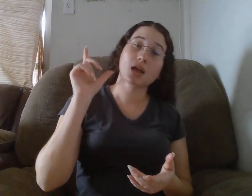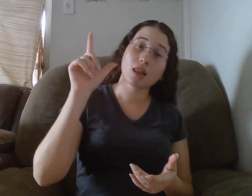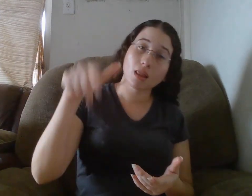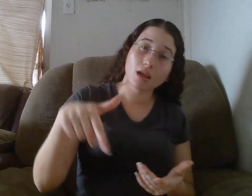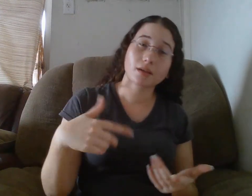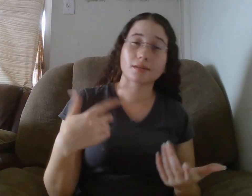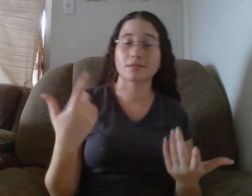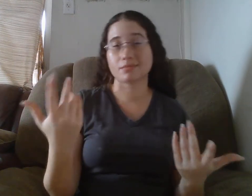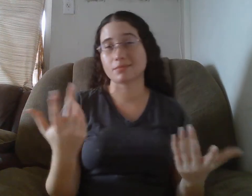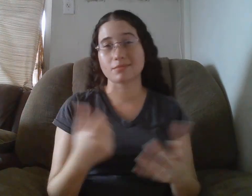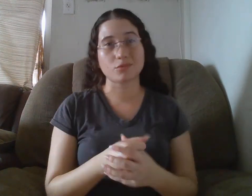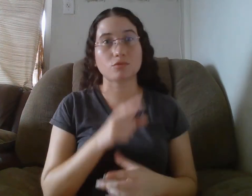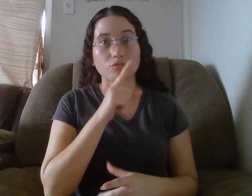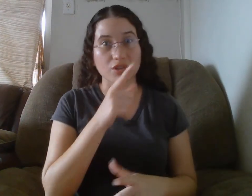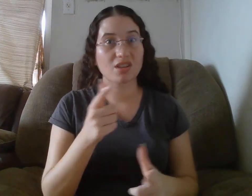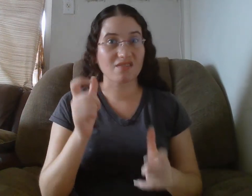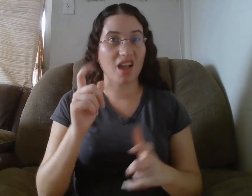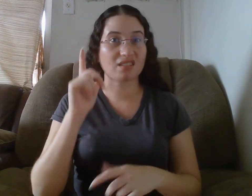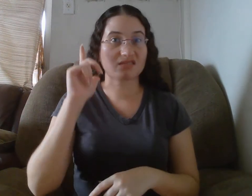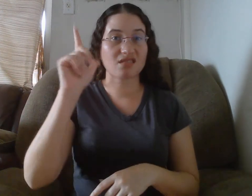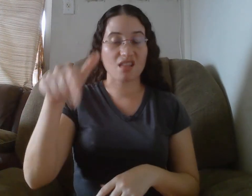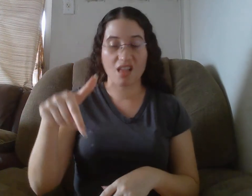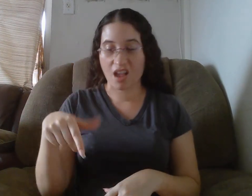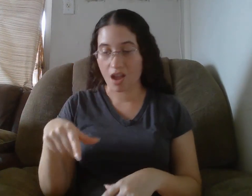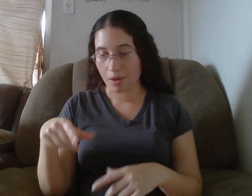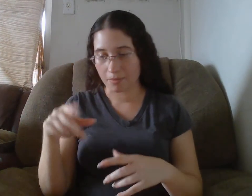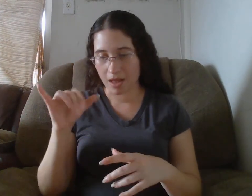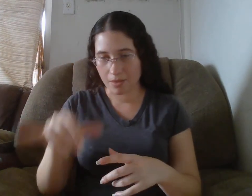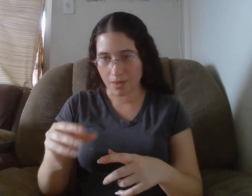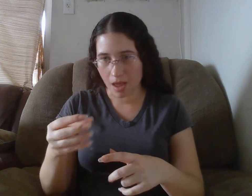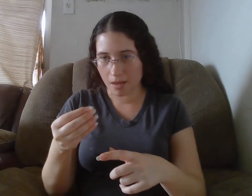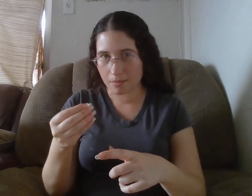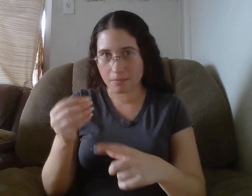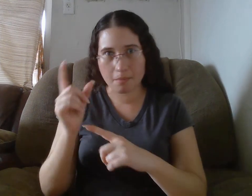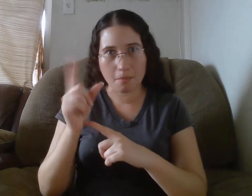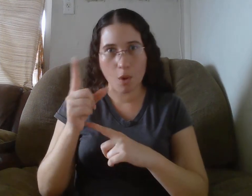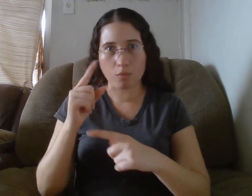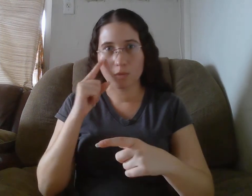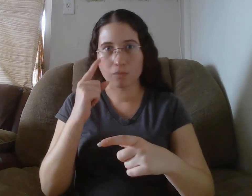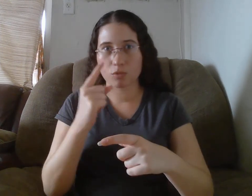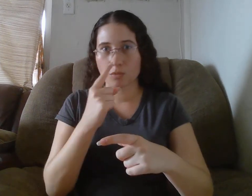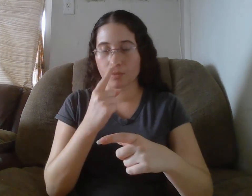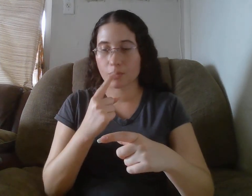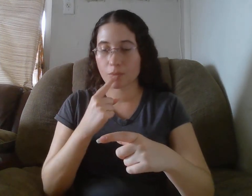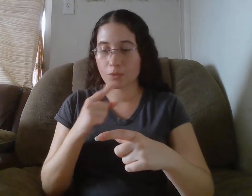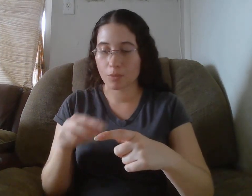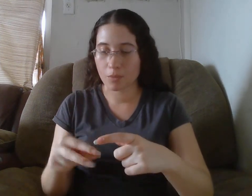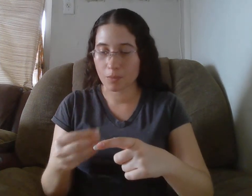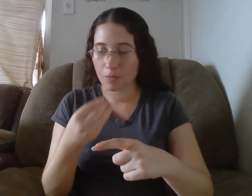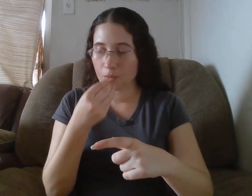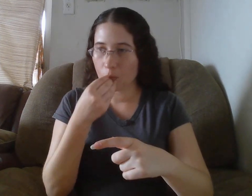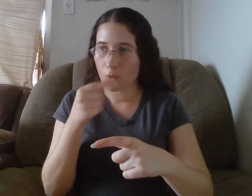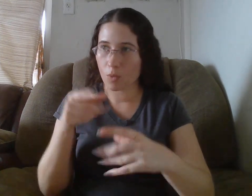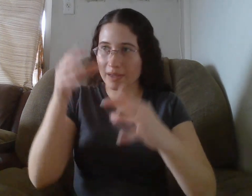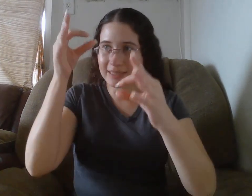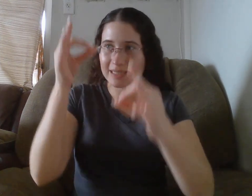later, maybe a minute or so, you think about what you've experienced and you justify that experience and you make a choice. And that choice may